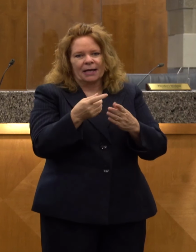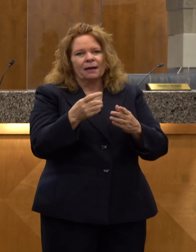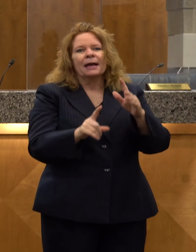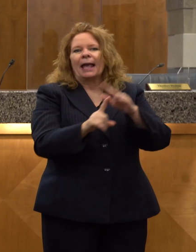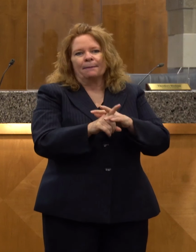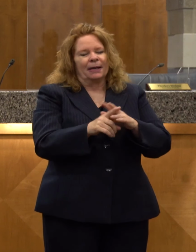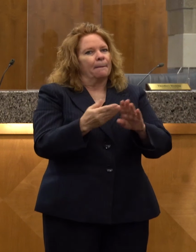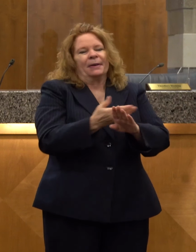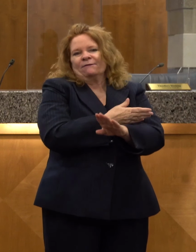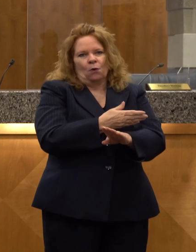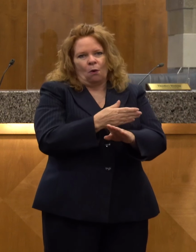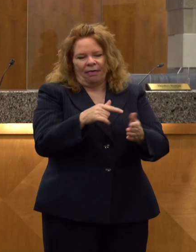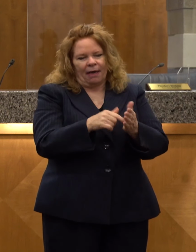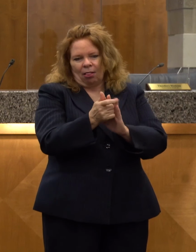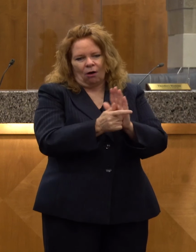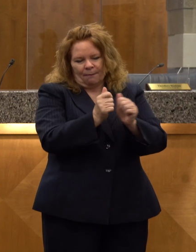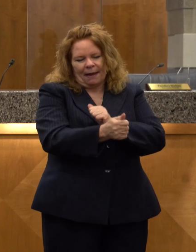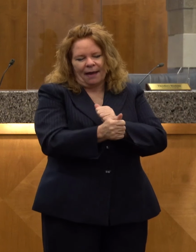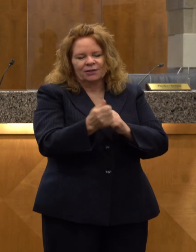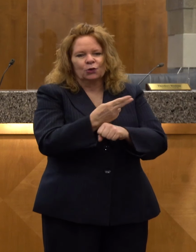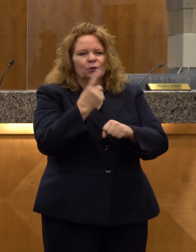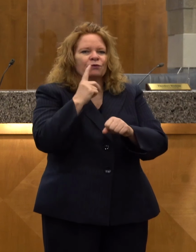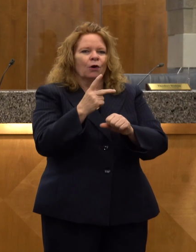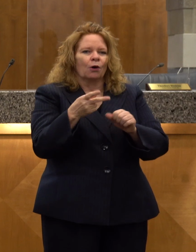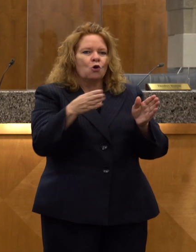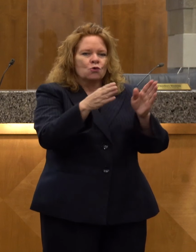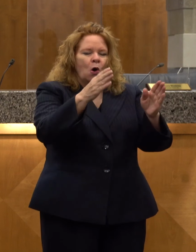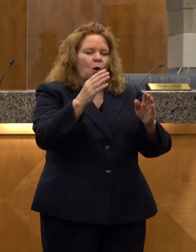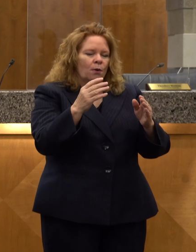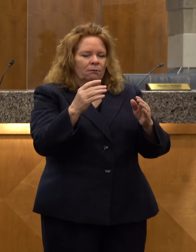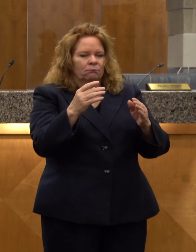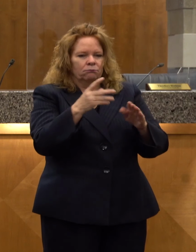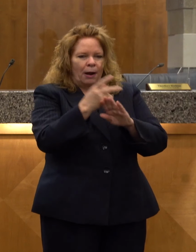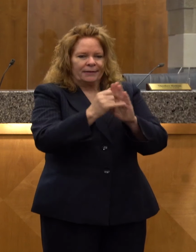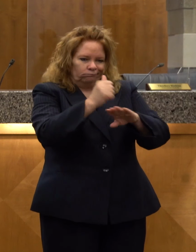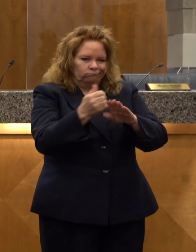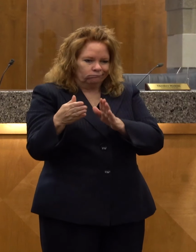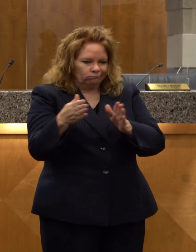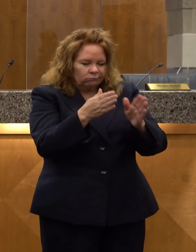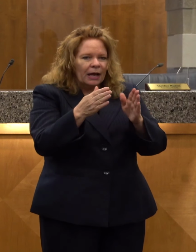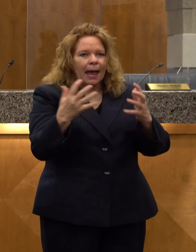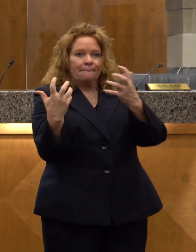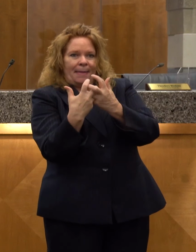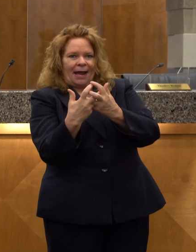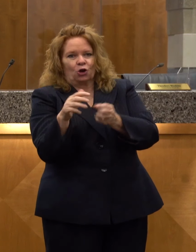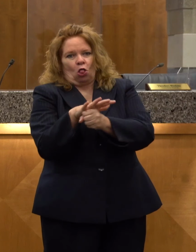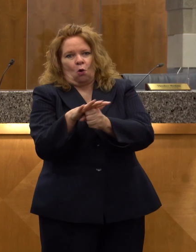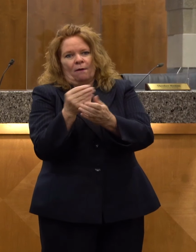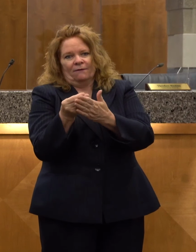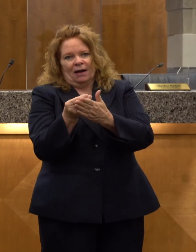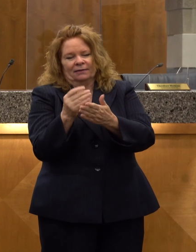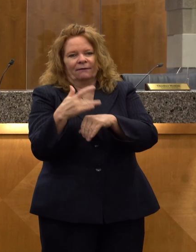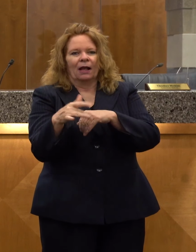county before then for us to use in road projects that we prioritized and to be matched with local funds